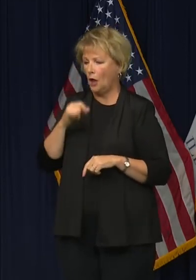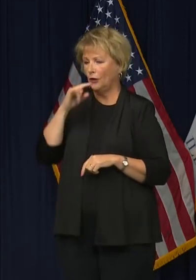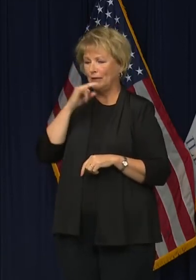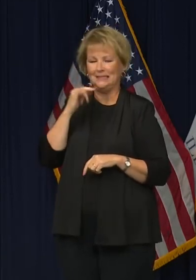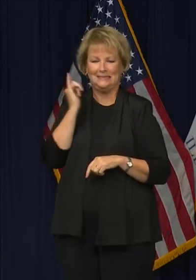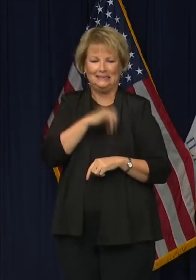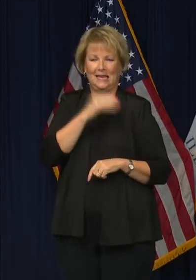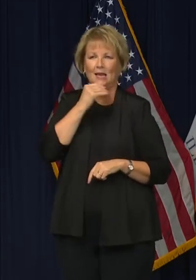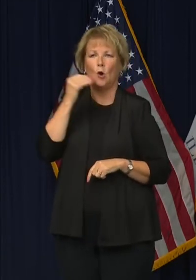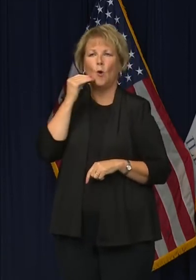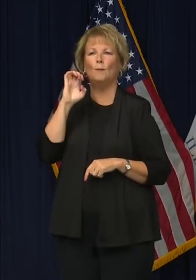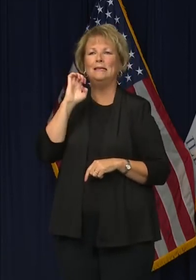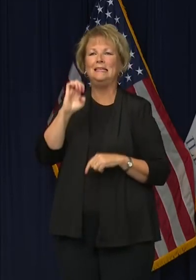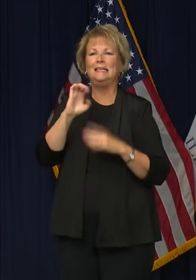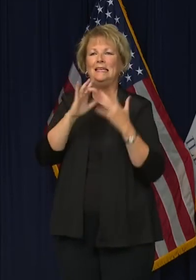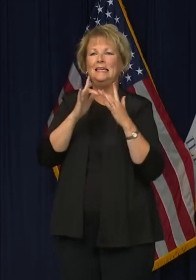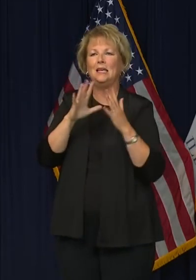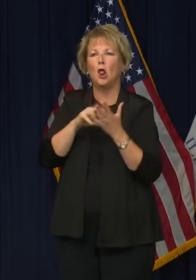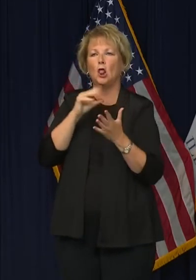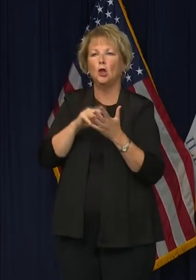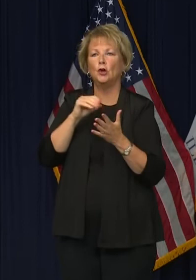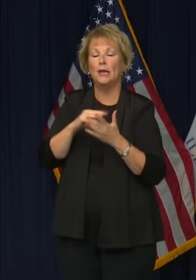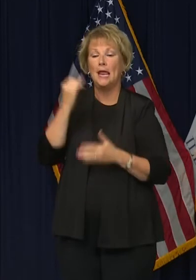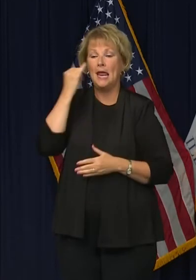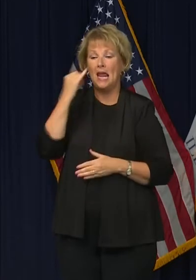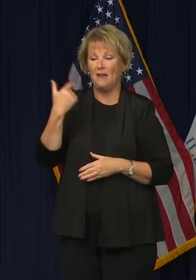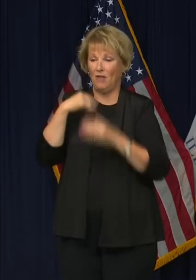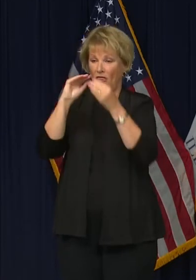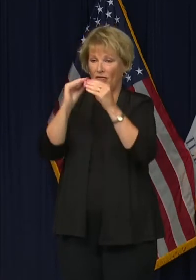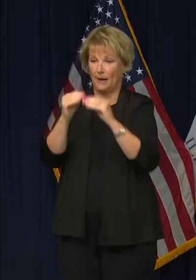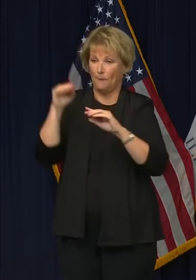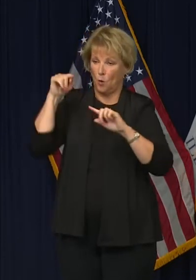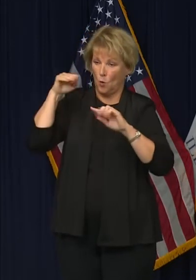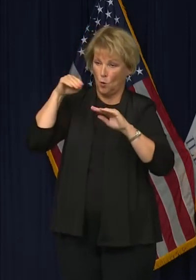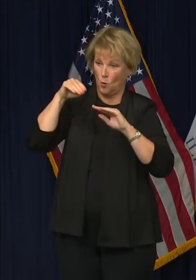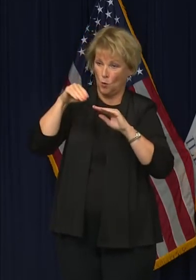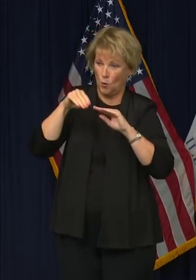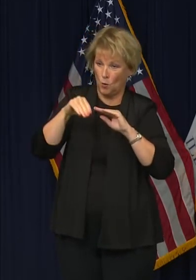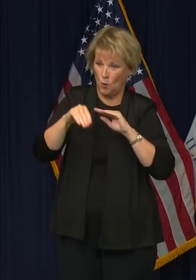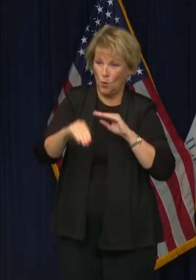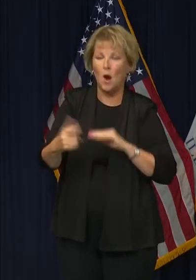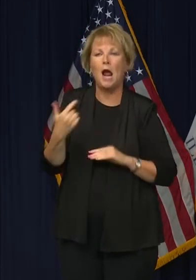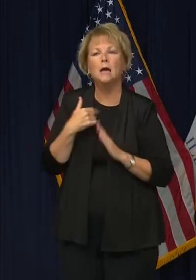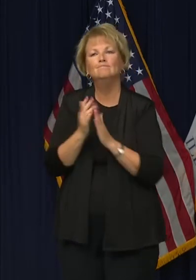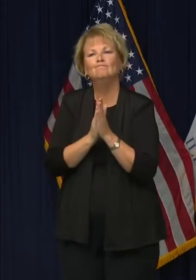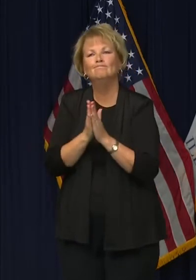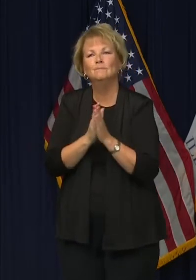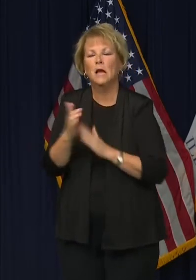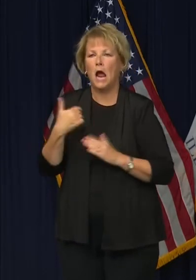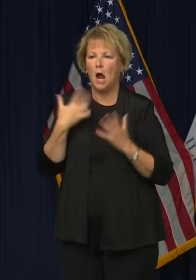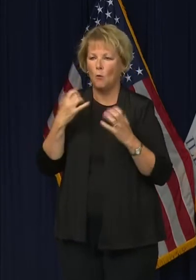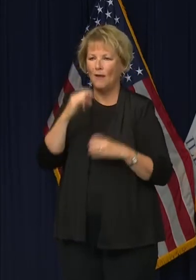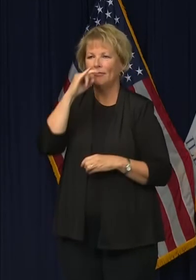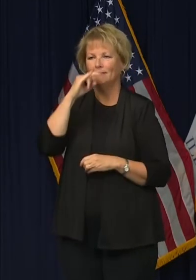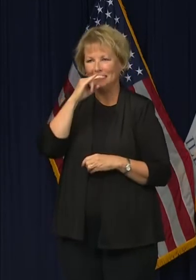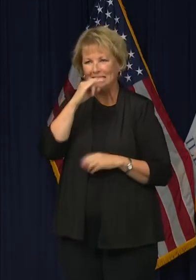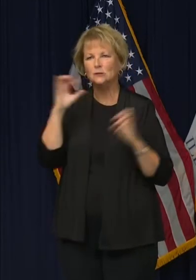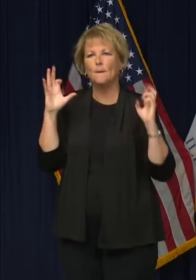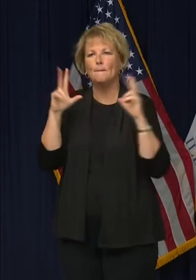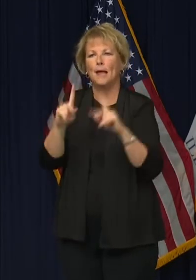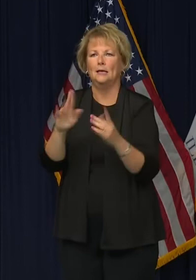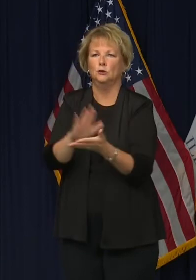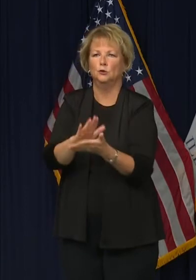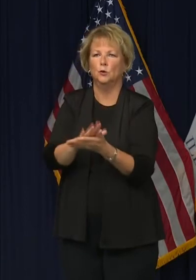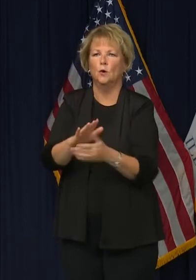in e-learning. And the further we can drive this positivity rate down, the more I'm looking forward to the idea that kids will be able to get back in